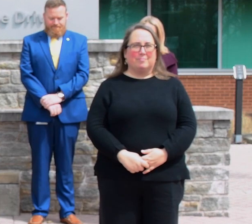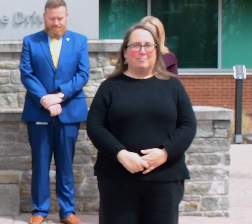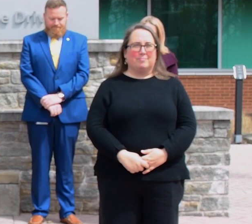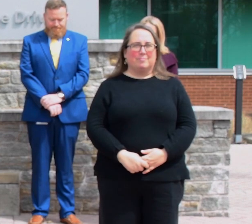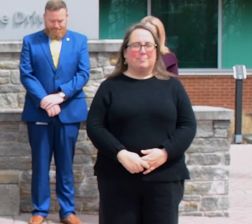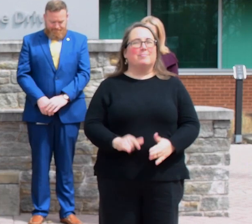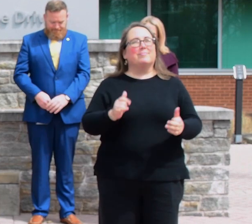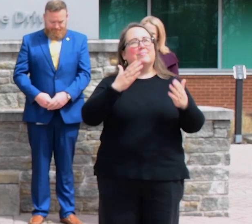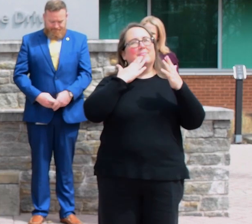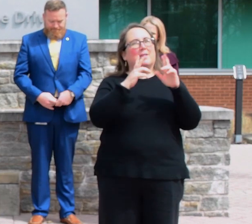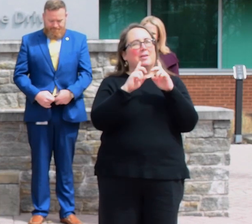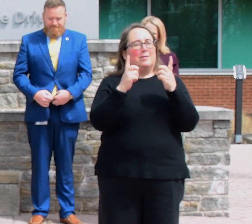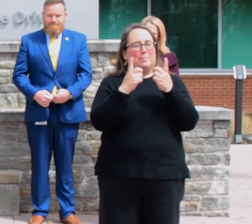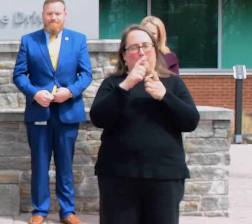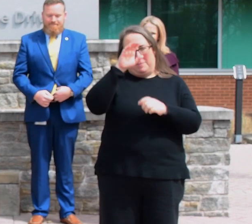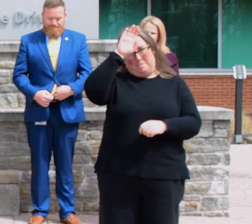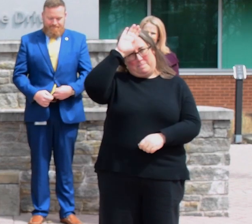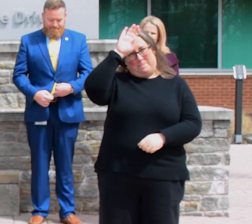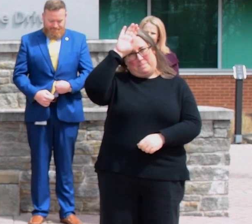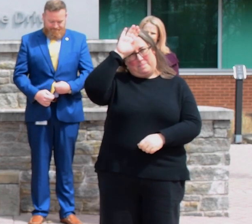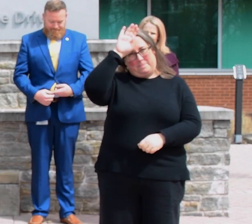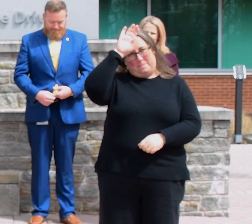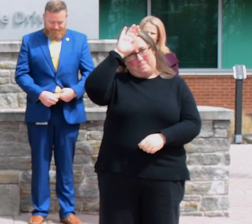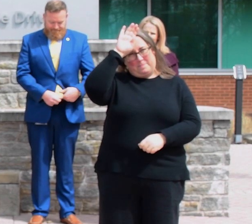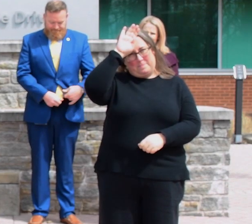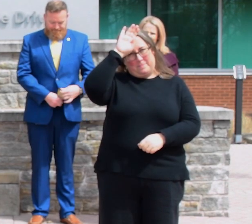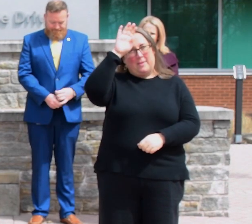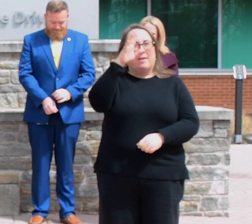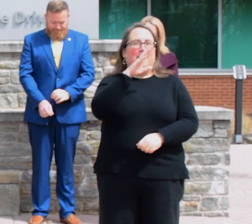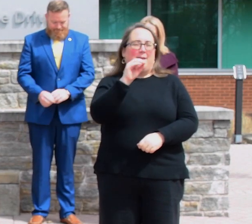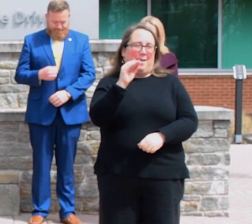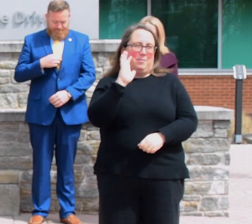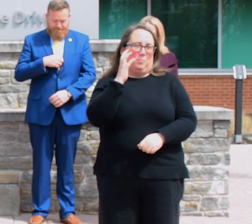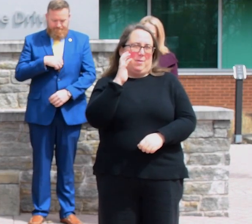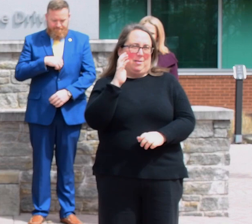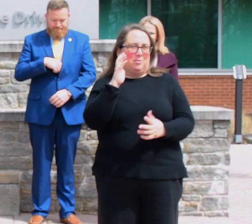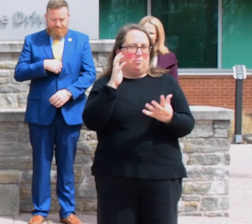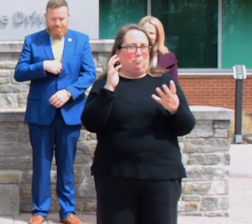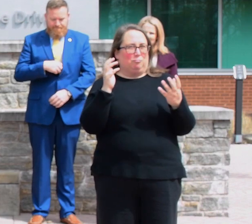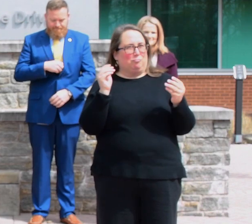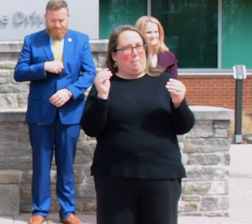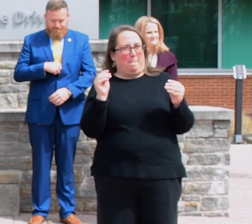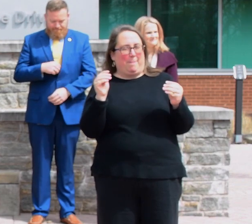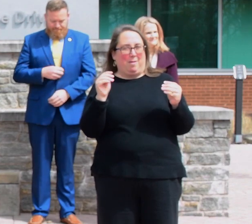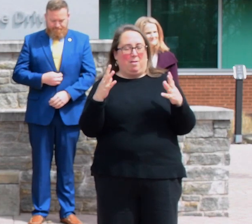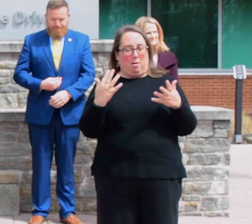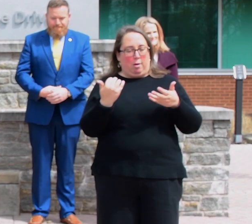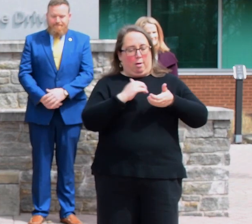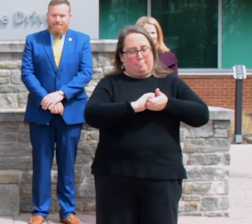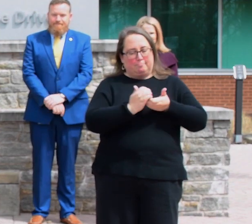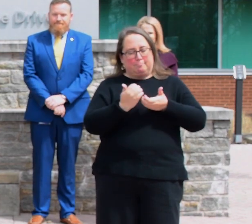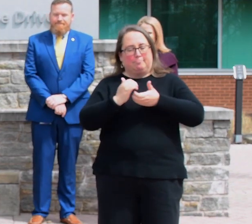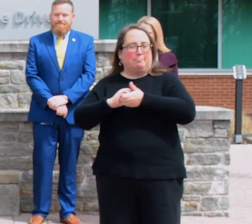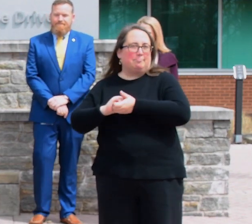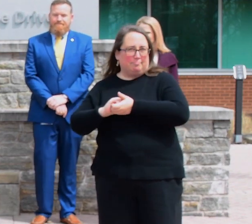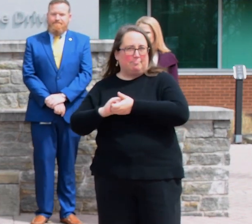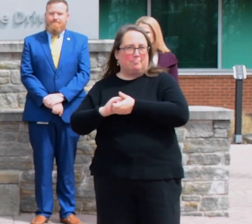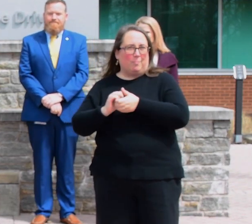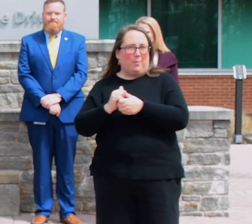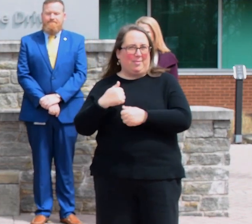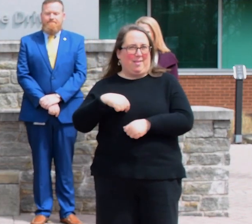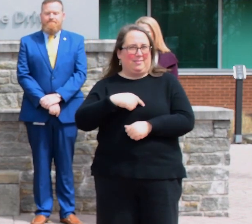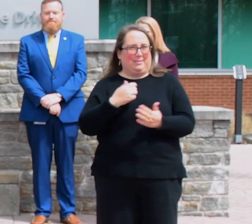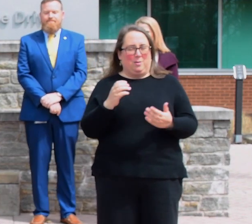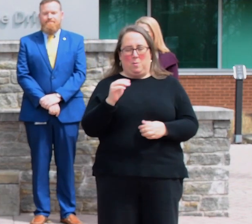thank the Department of Fire and Rescue Services and the County Radio Shop, who together with OEM have provided